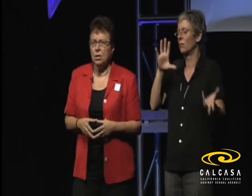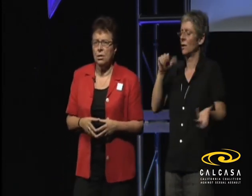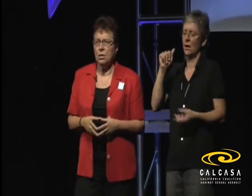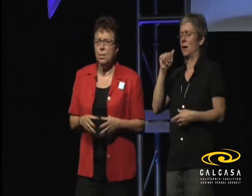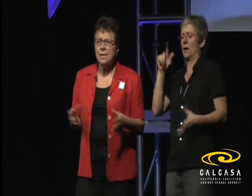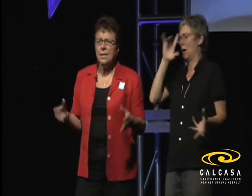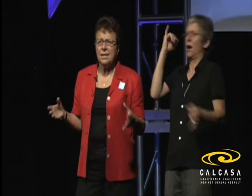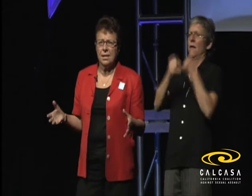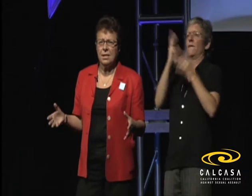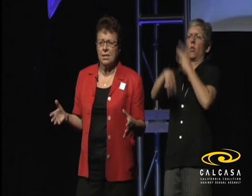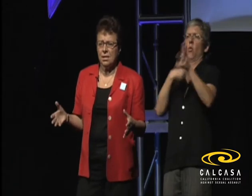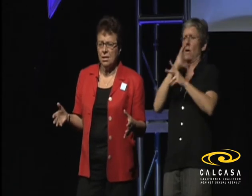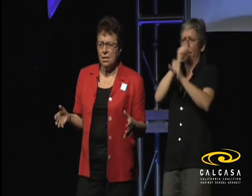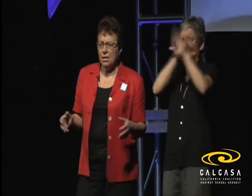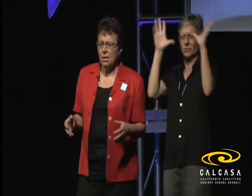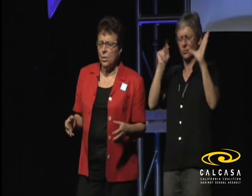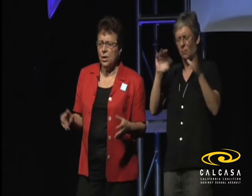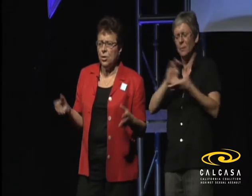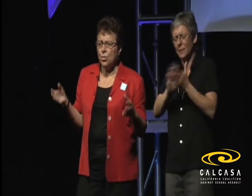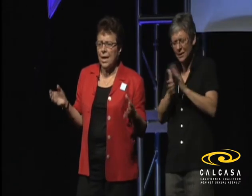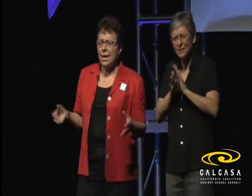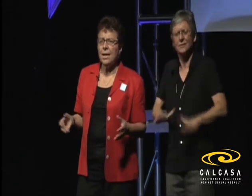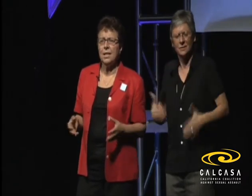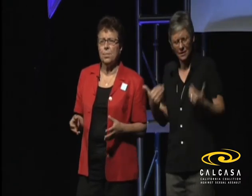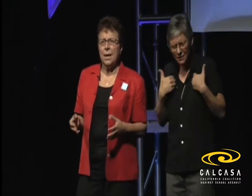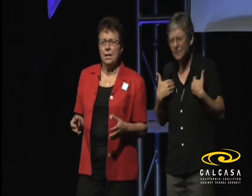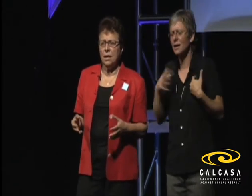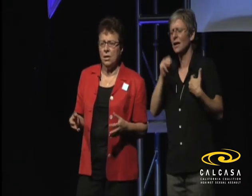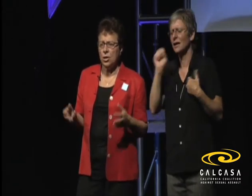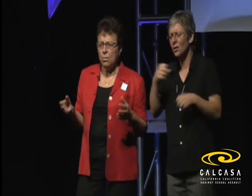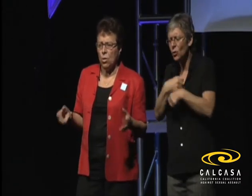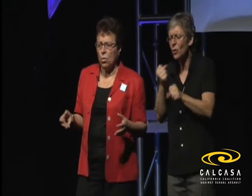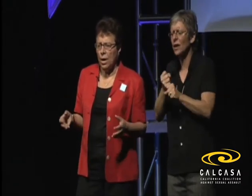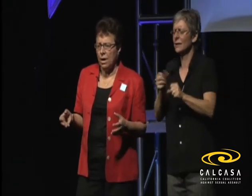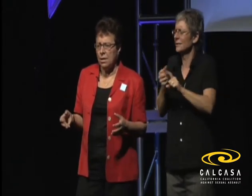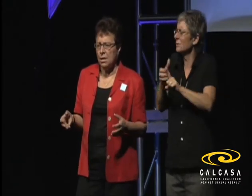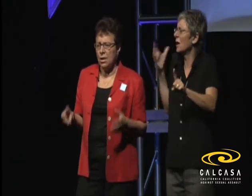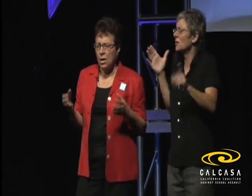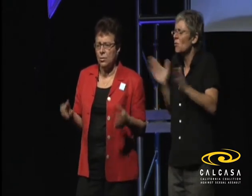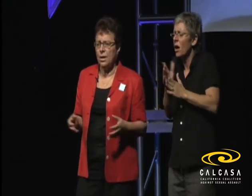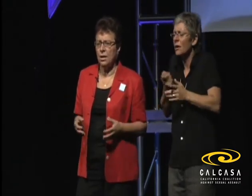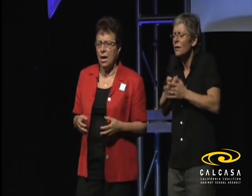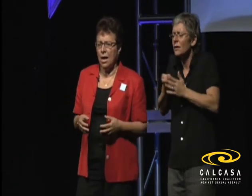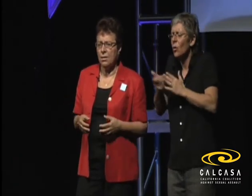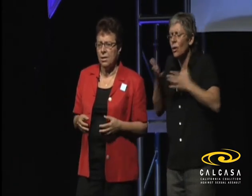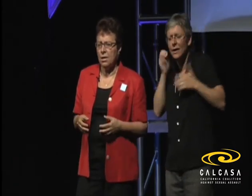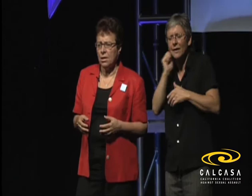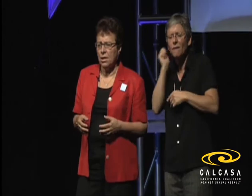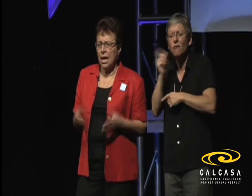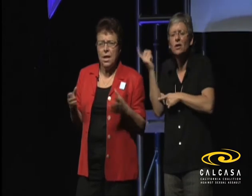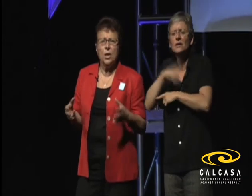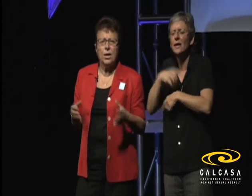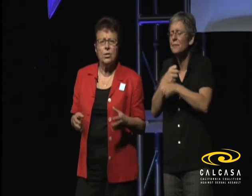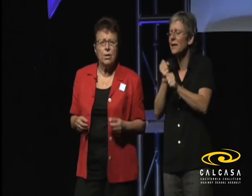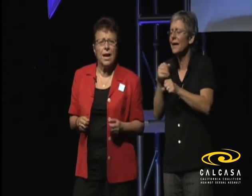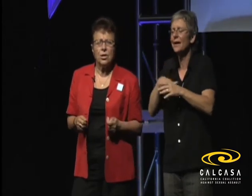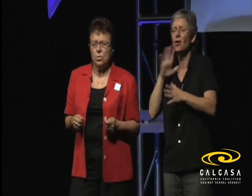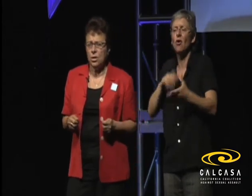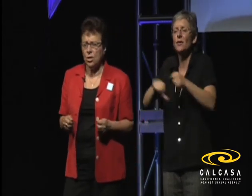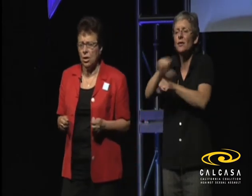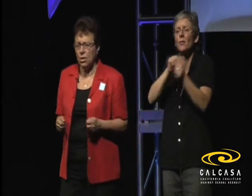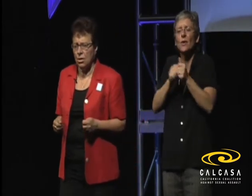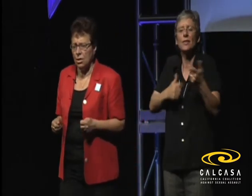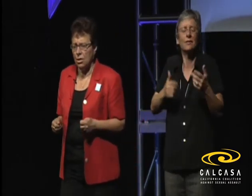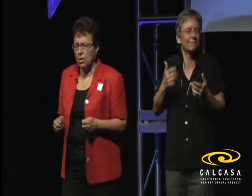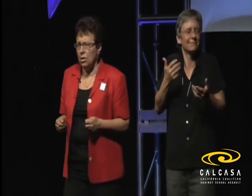vision. Peace exists. We can create and expand it in small ways in our everyday lives and in our interactions